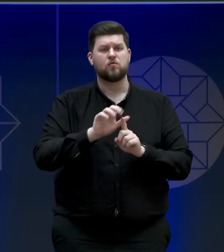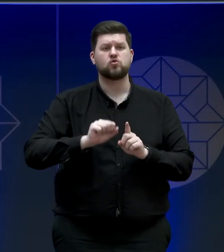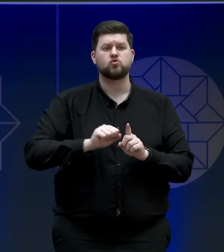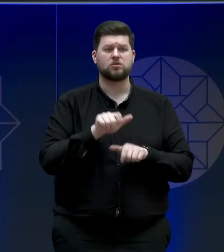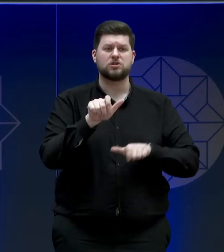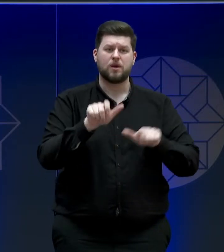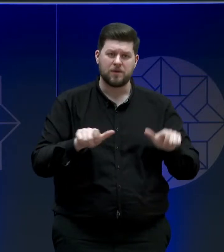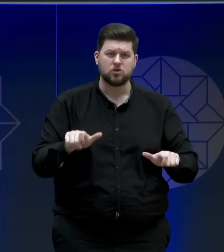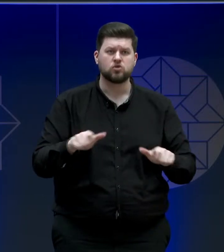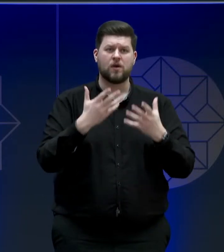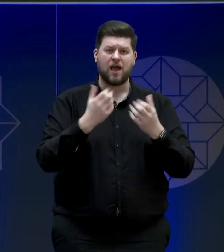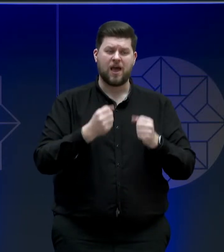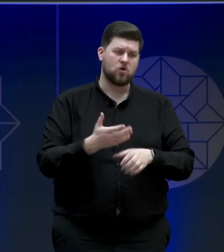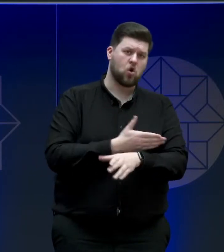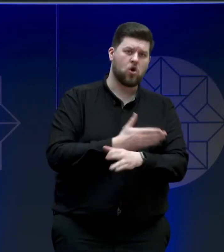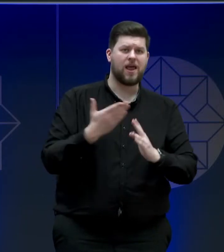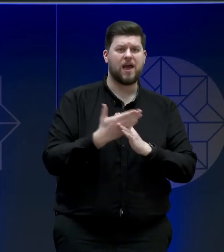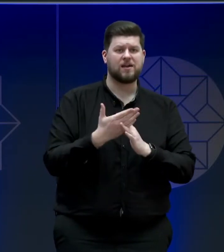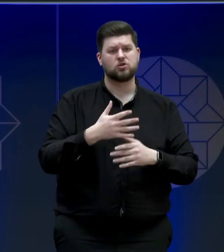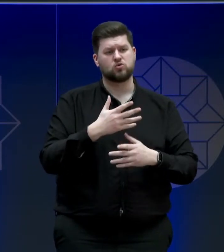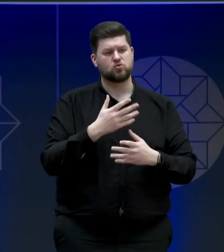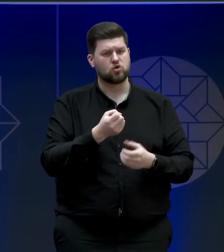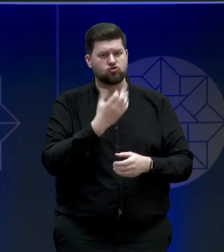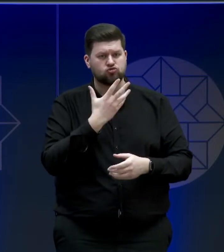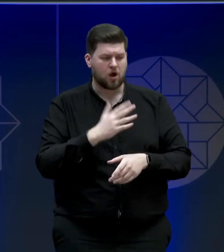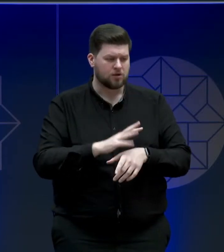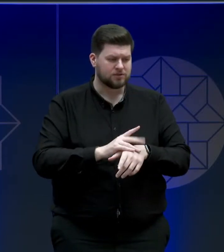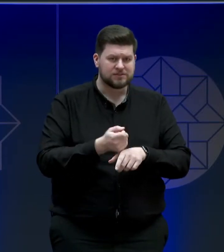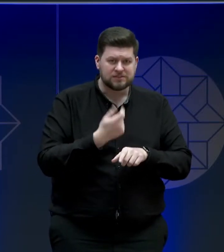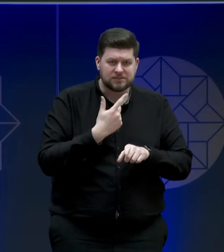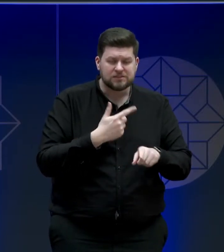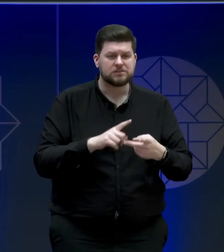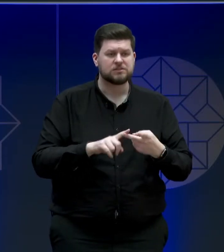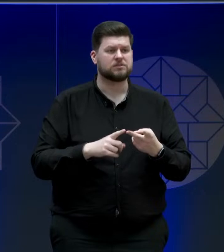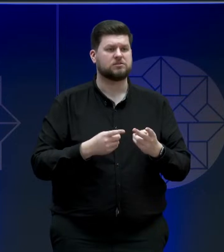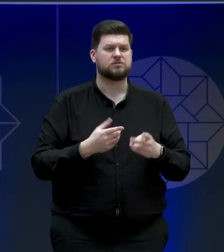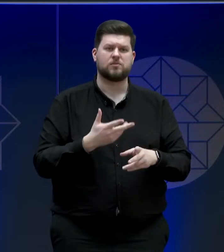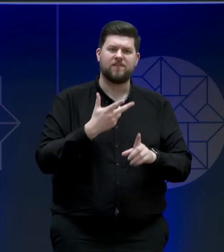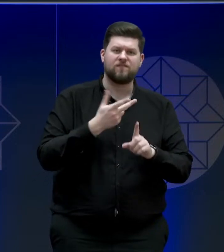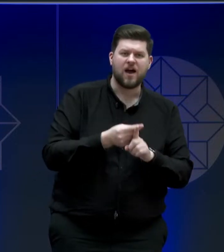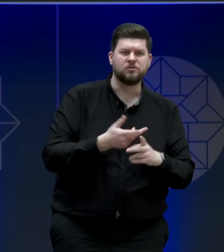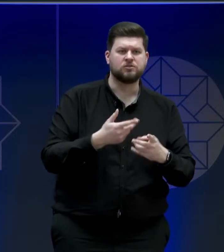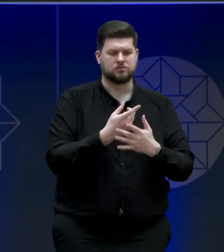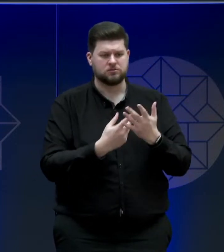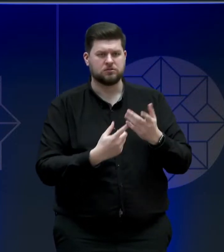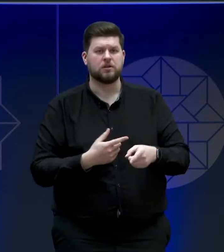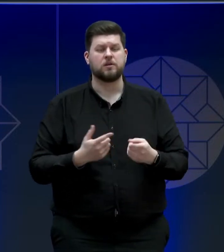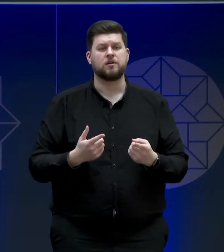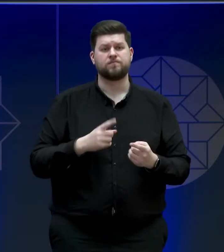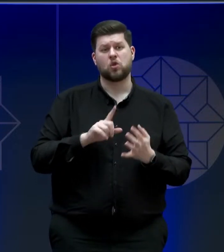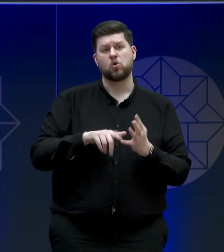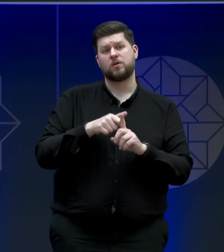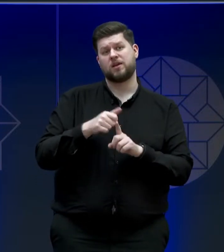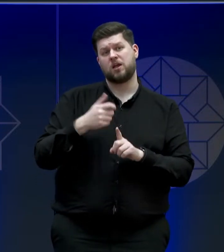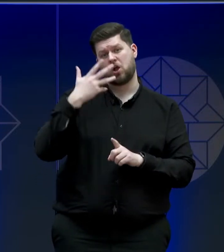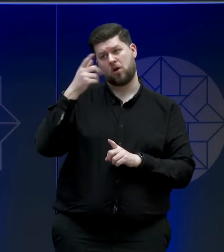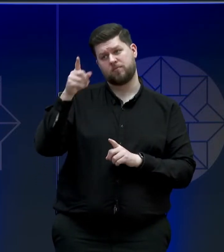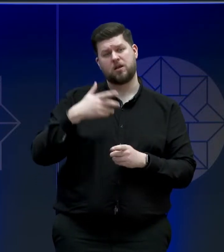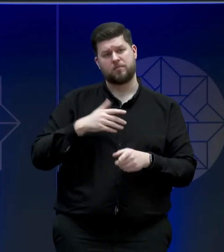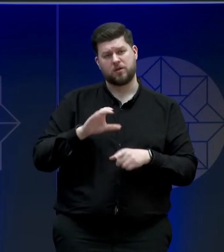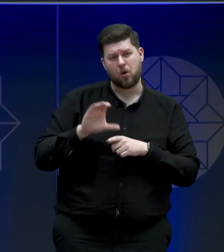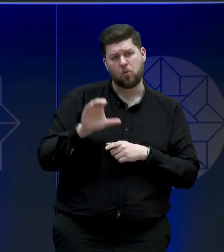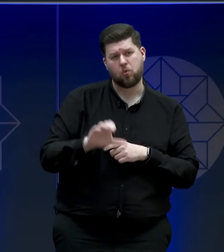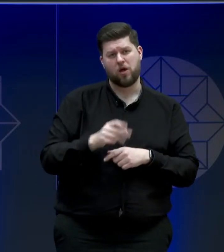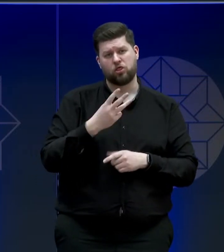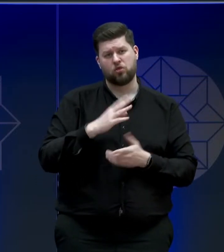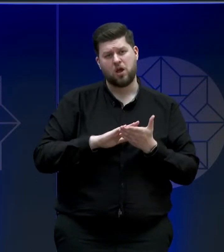to get early access to drugs, diagnostics and vaccines. The UK government has pumped in 100 million recently to